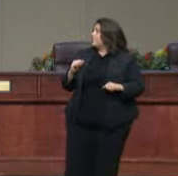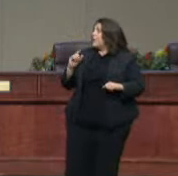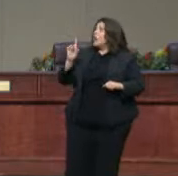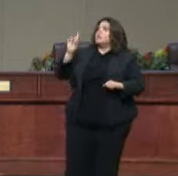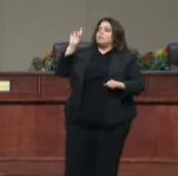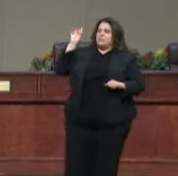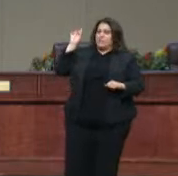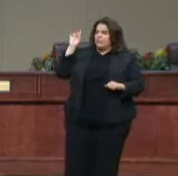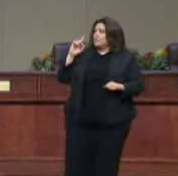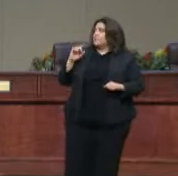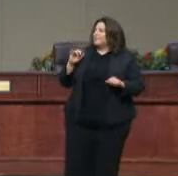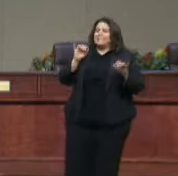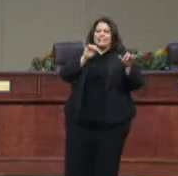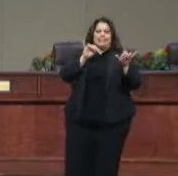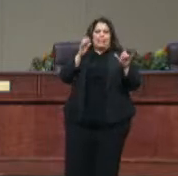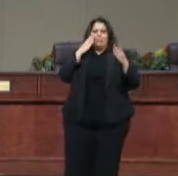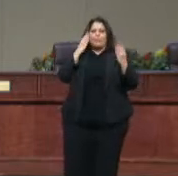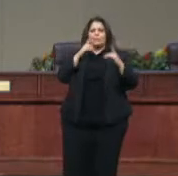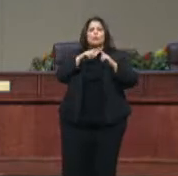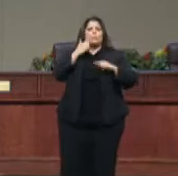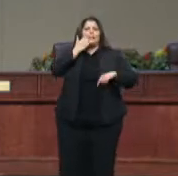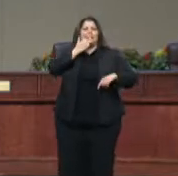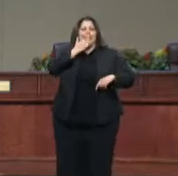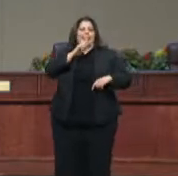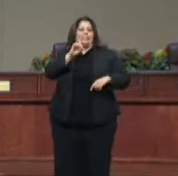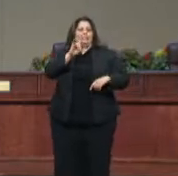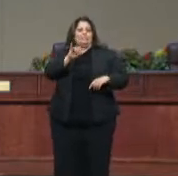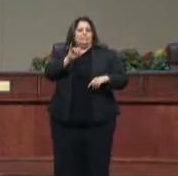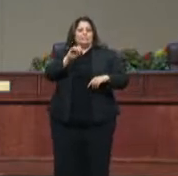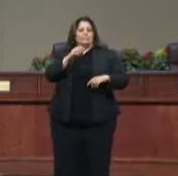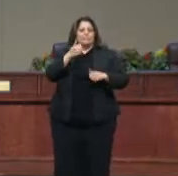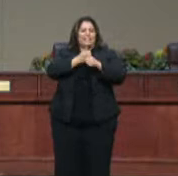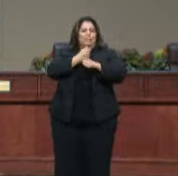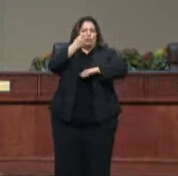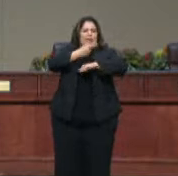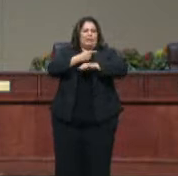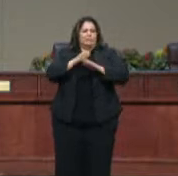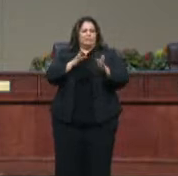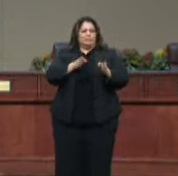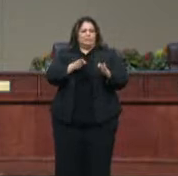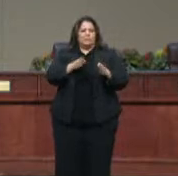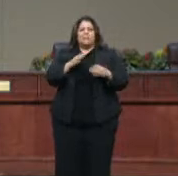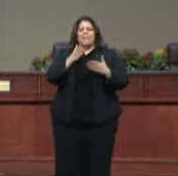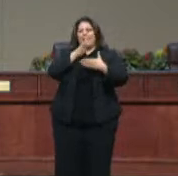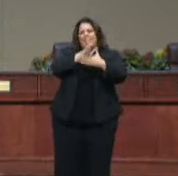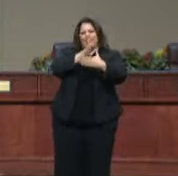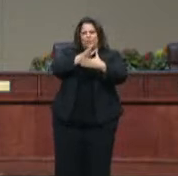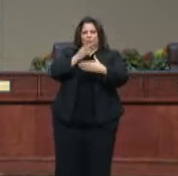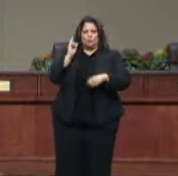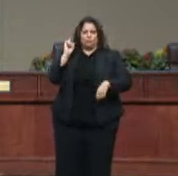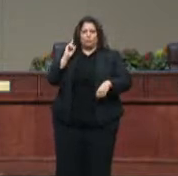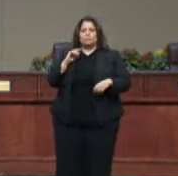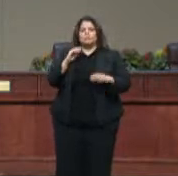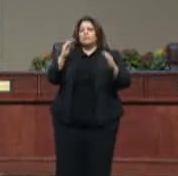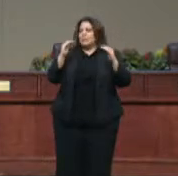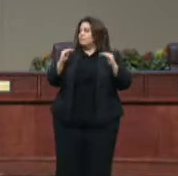This is the same, but just daily graph, number of cases and the average.